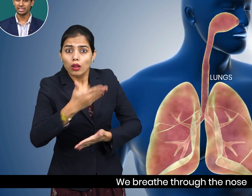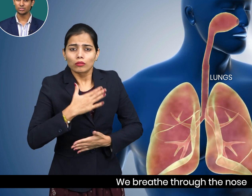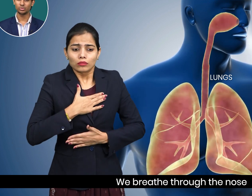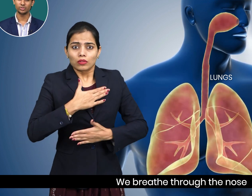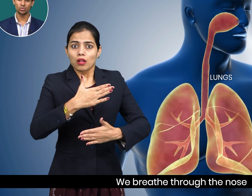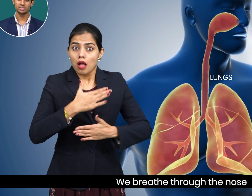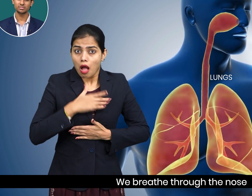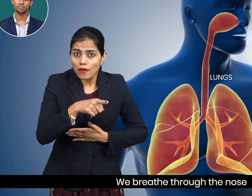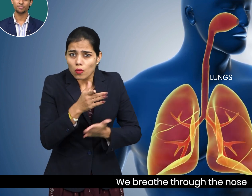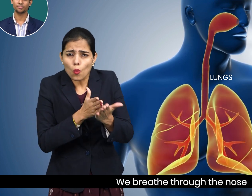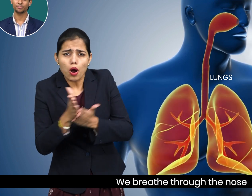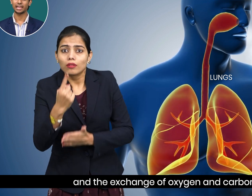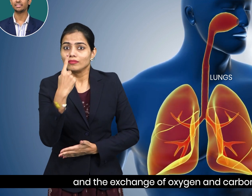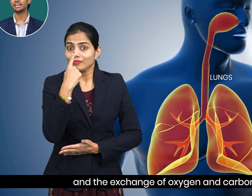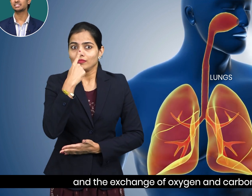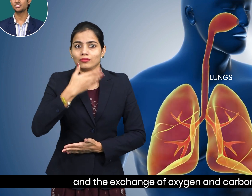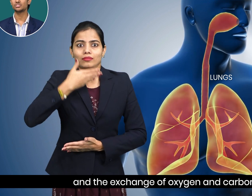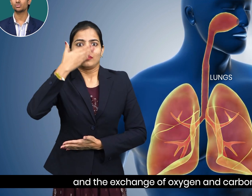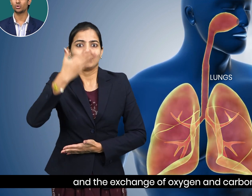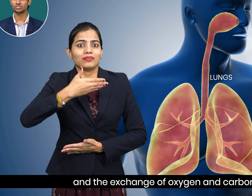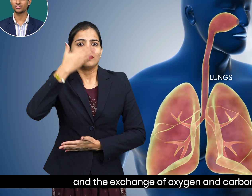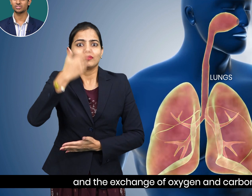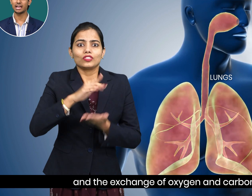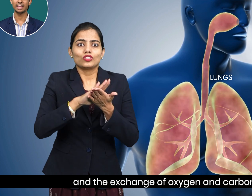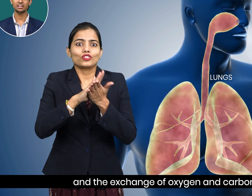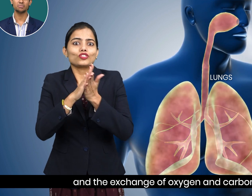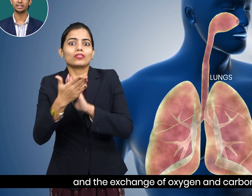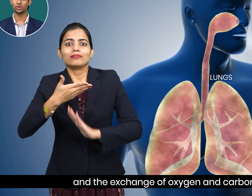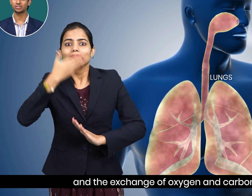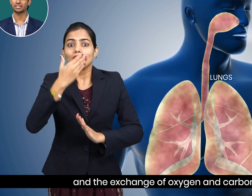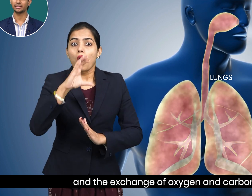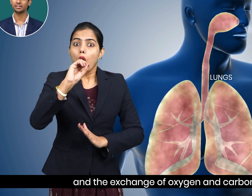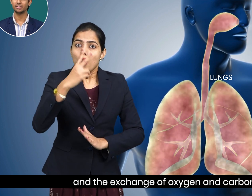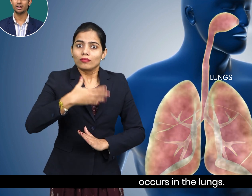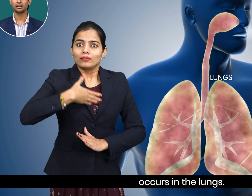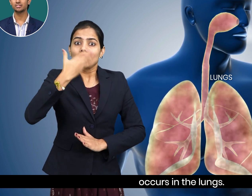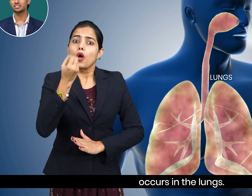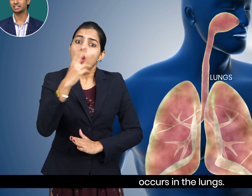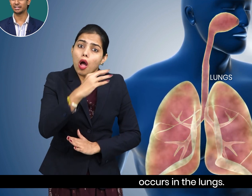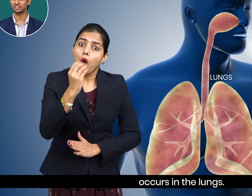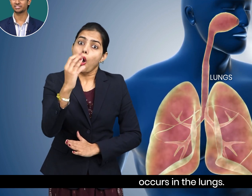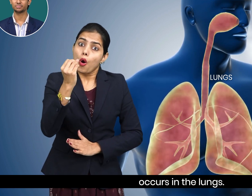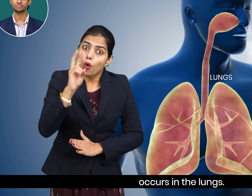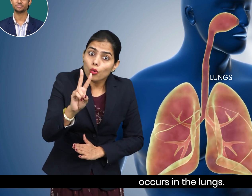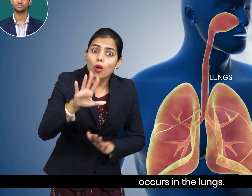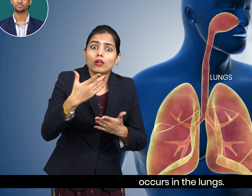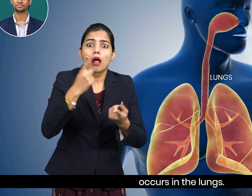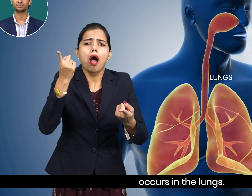We breathe through the nose, and the exchange of oxygen and carbon dioxide occurs in the